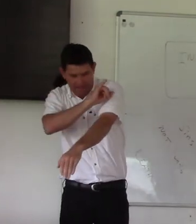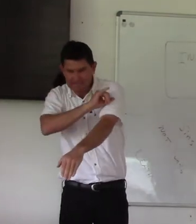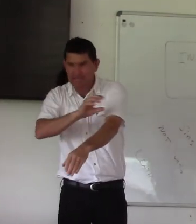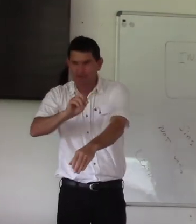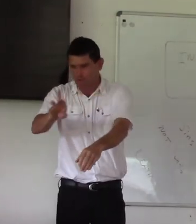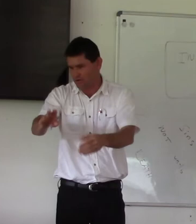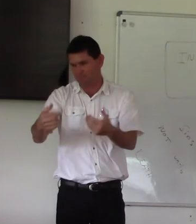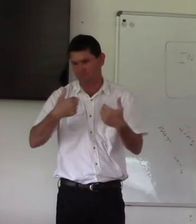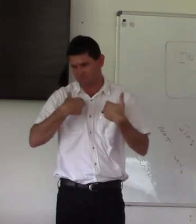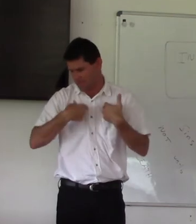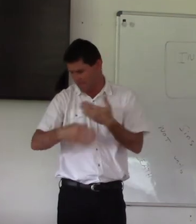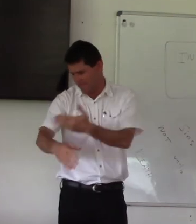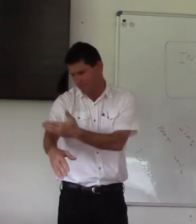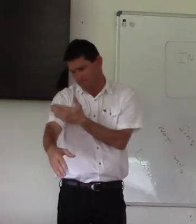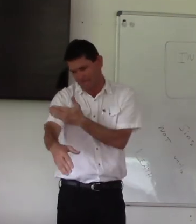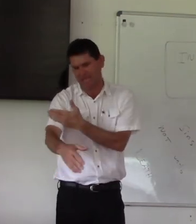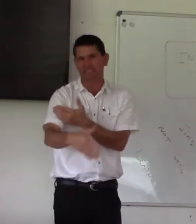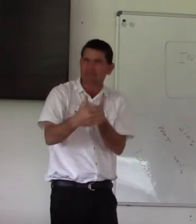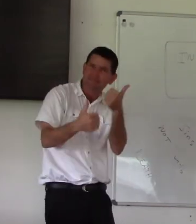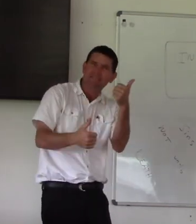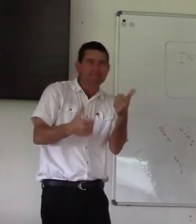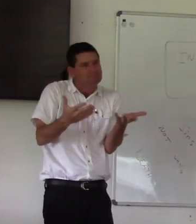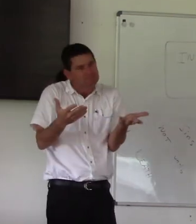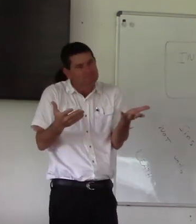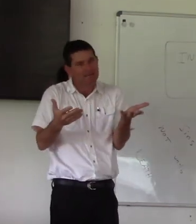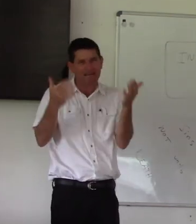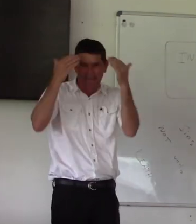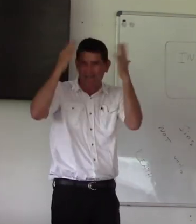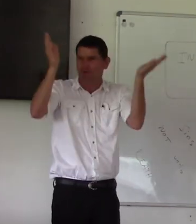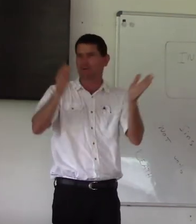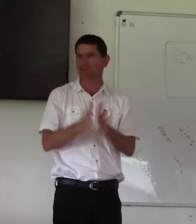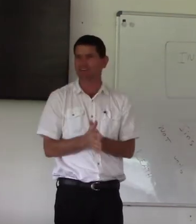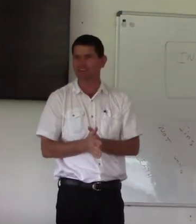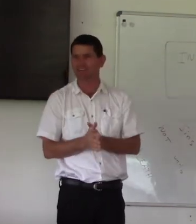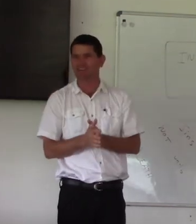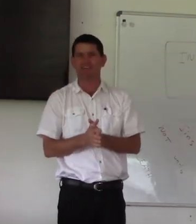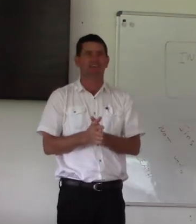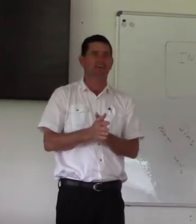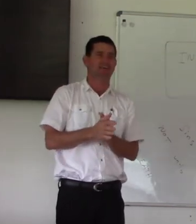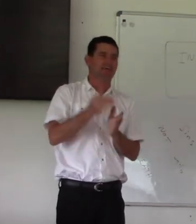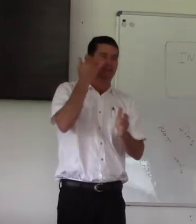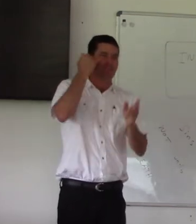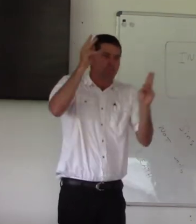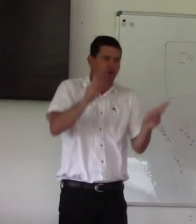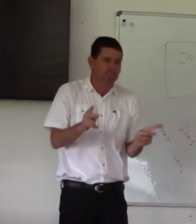Isaac, or me, this, quick, I don't know. If a person,